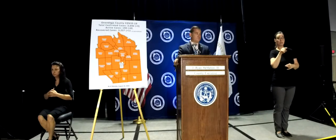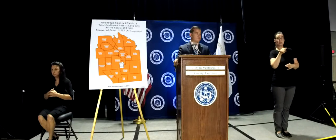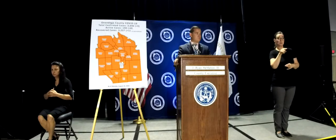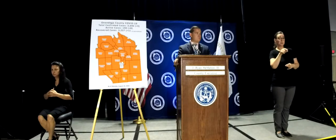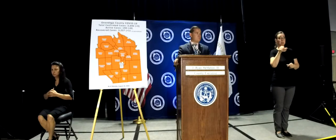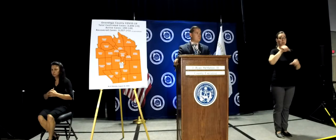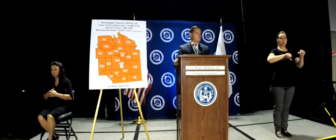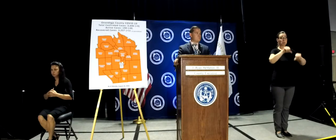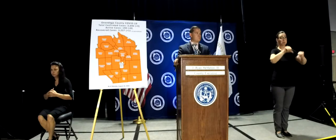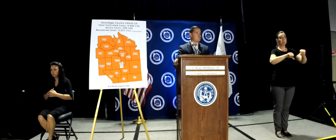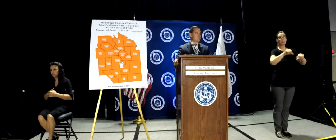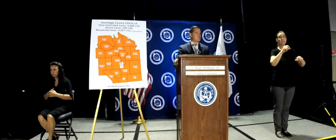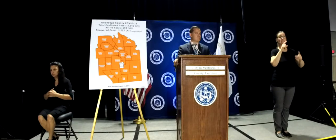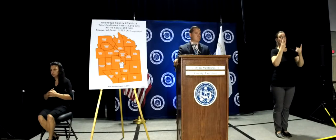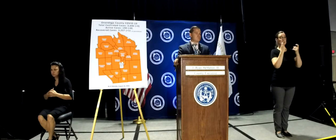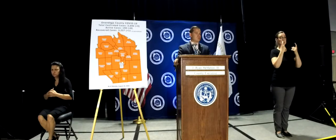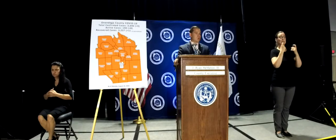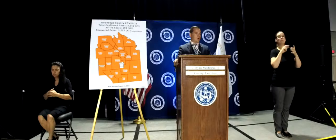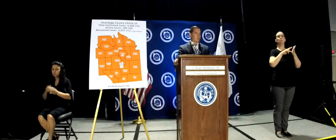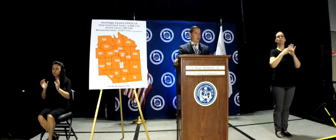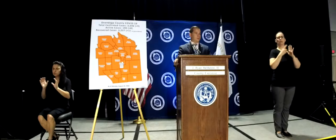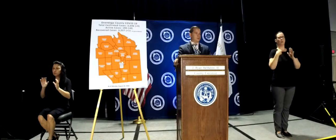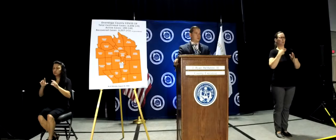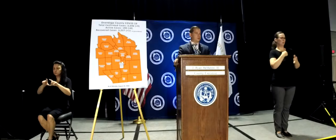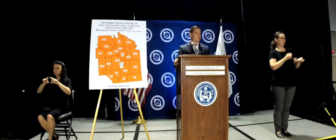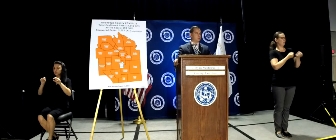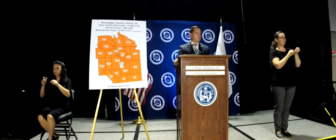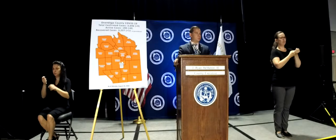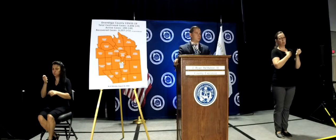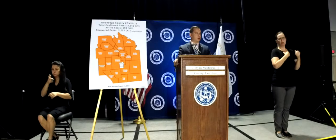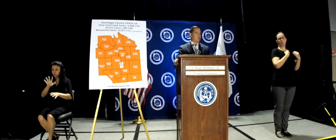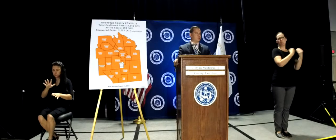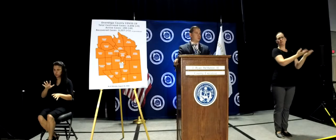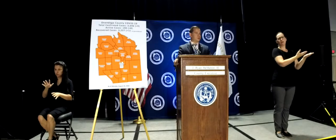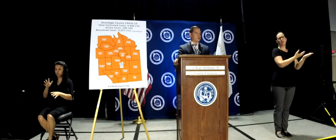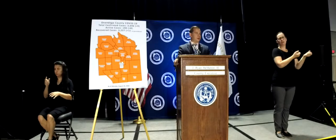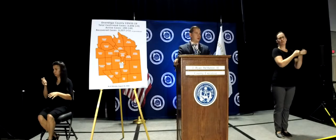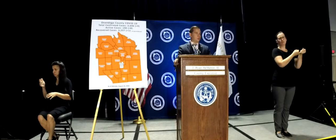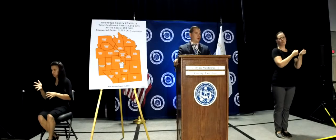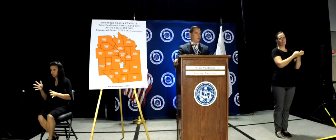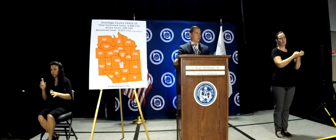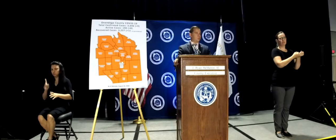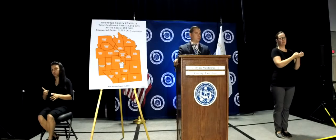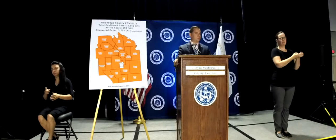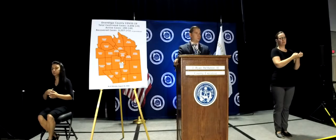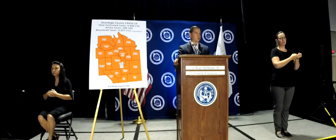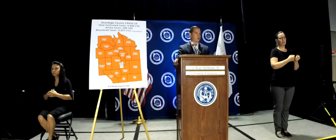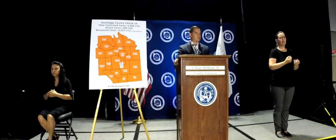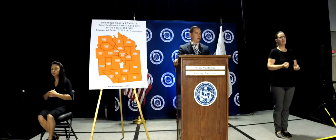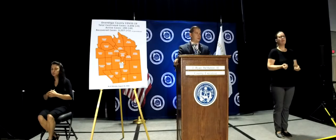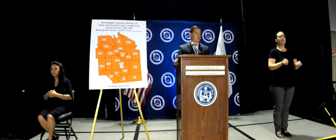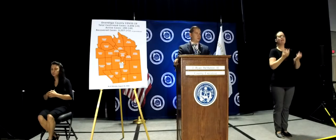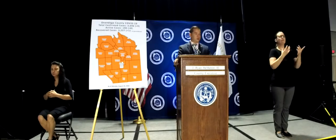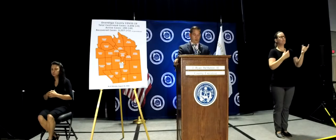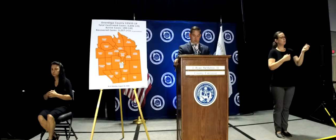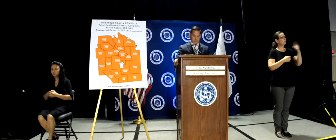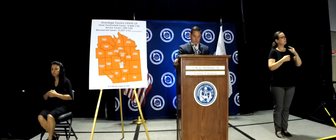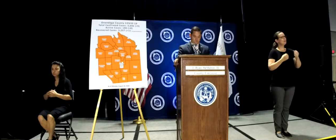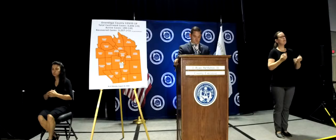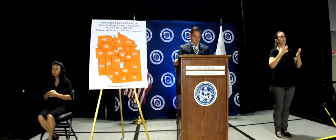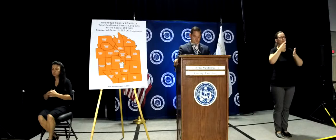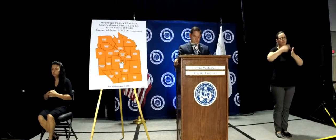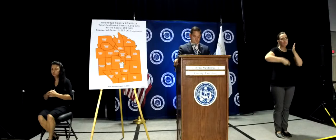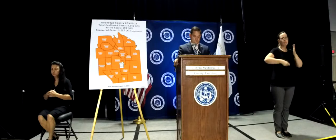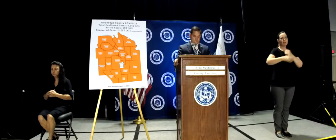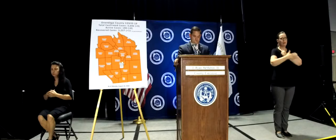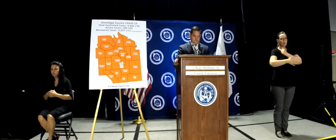any anticipation what it'll cost the county? Probably 6 figures. I'm not sure the exact number yet, but it's probably a 6-figure cost.